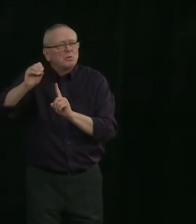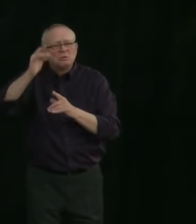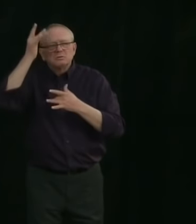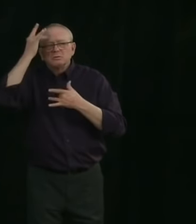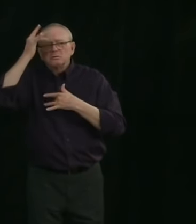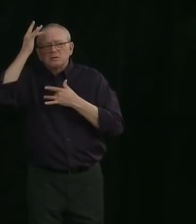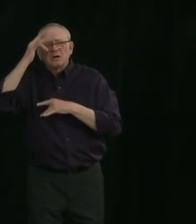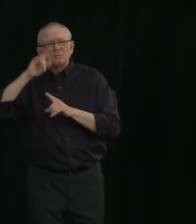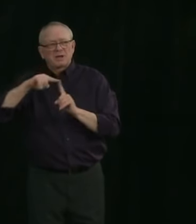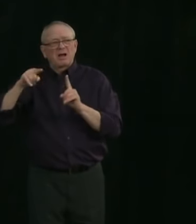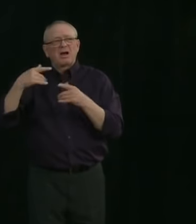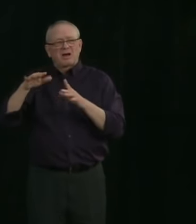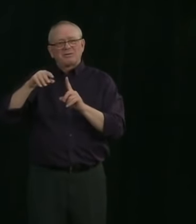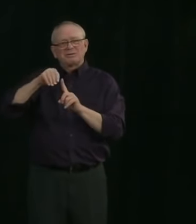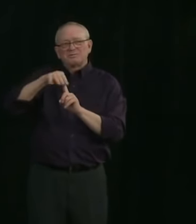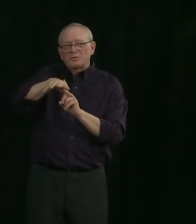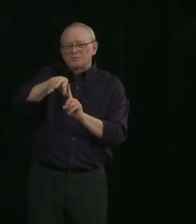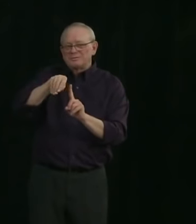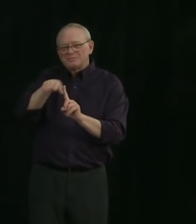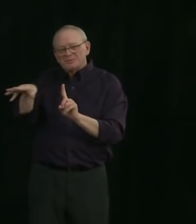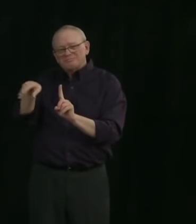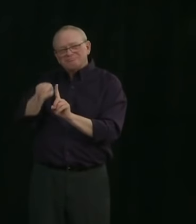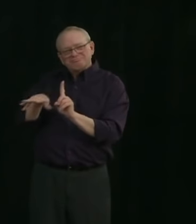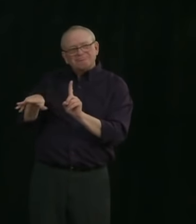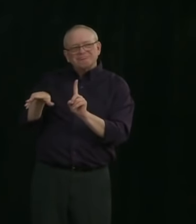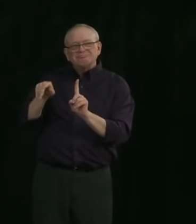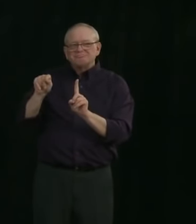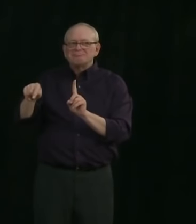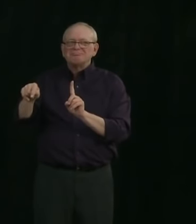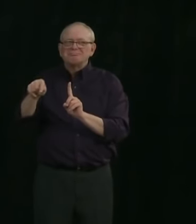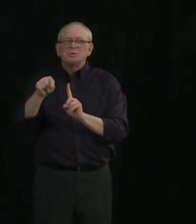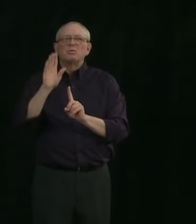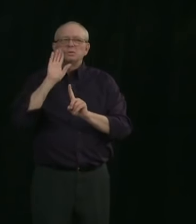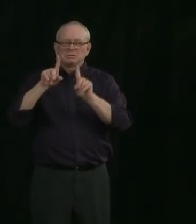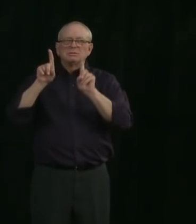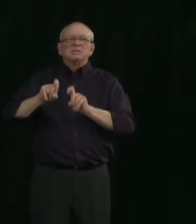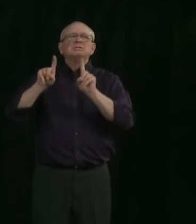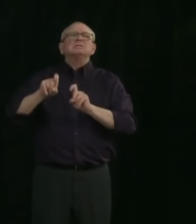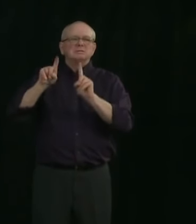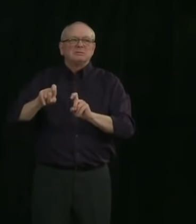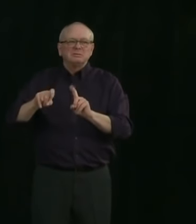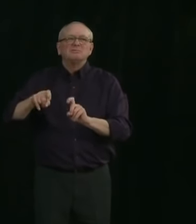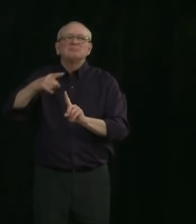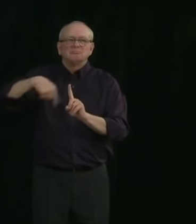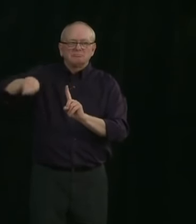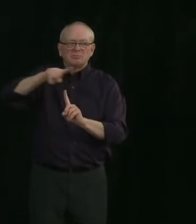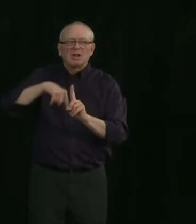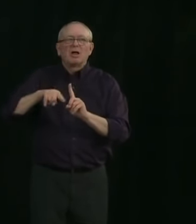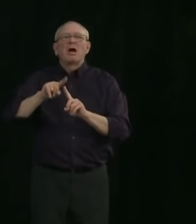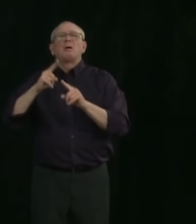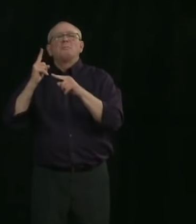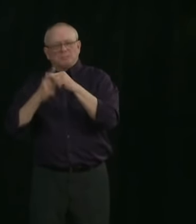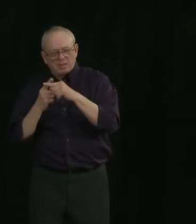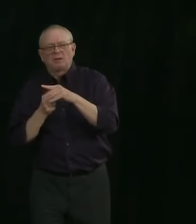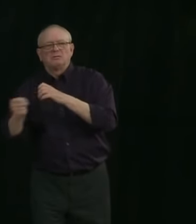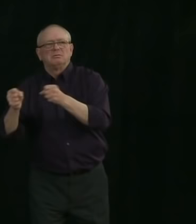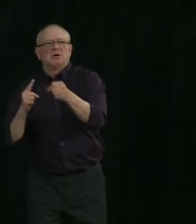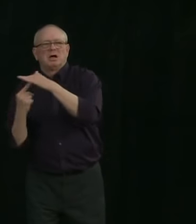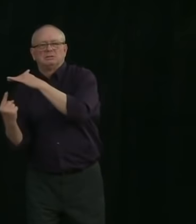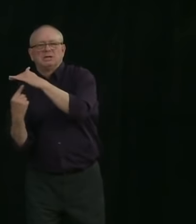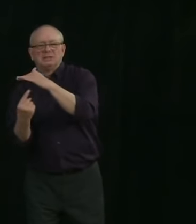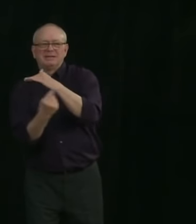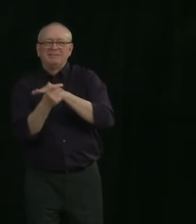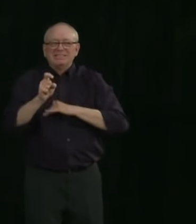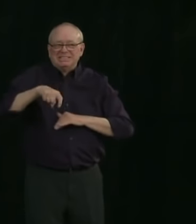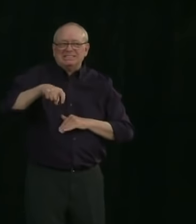more quickly isolate any who do test positive at that time. However, those who've been exposed still must be